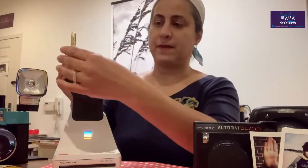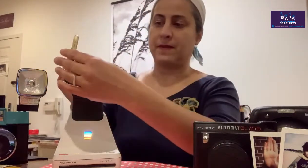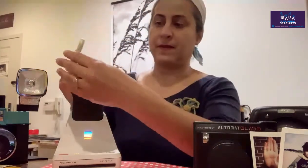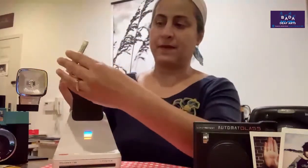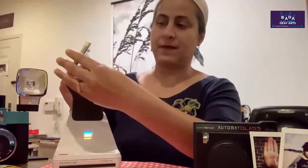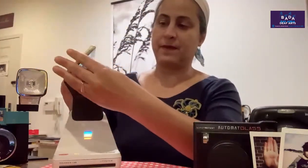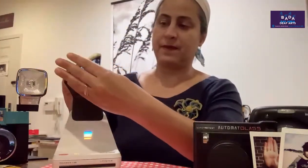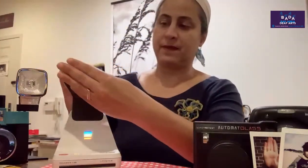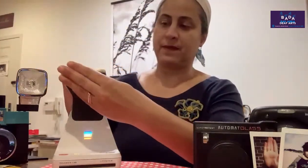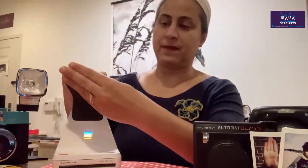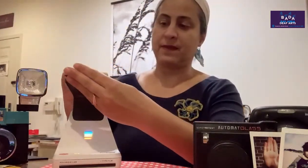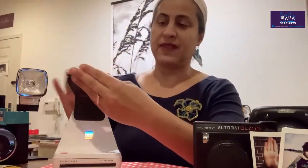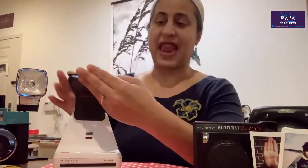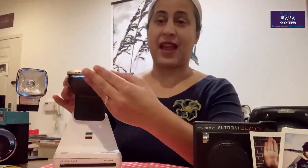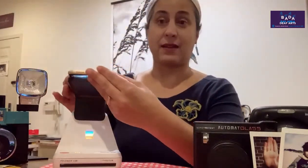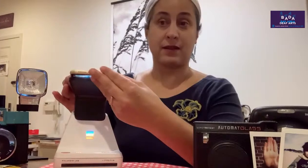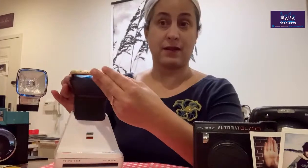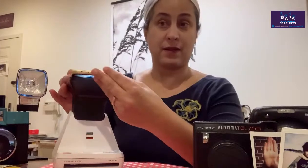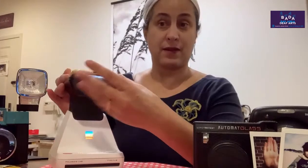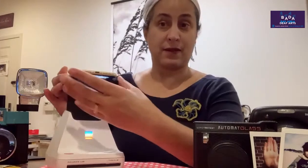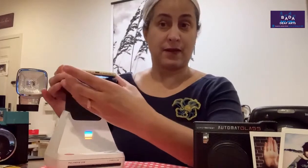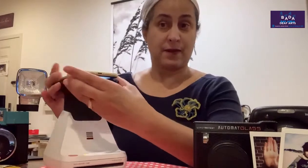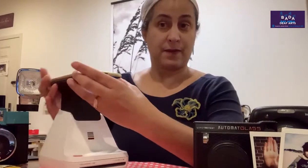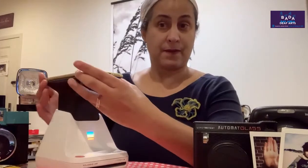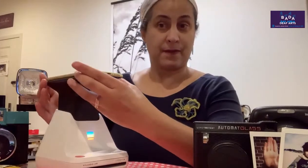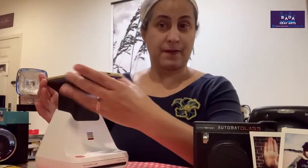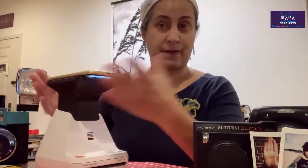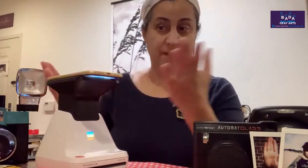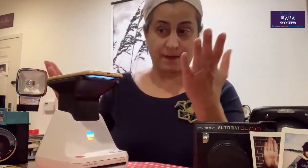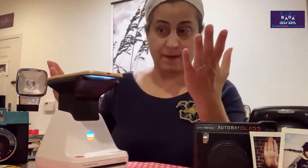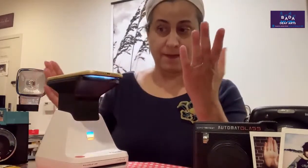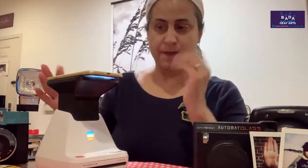you have an image up on your phone, and you lay it atop of the camera.